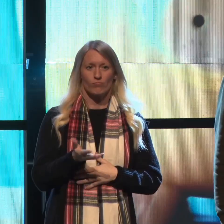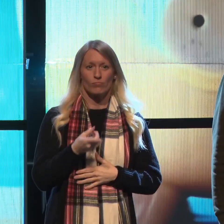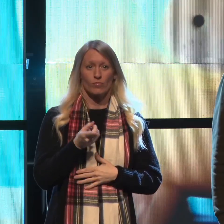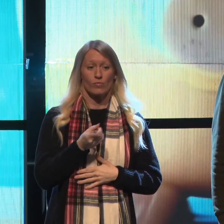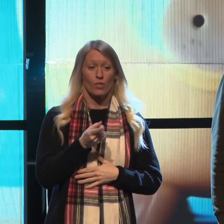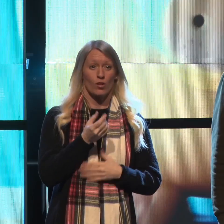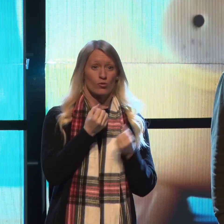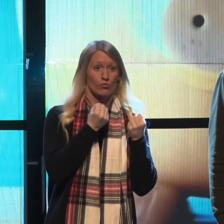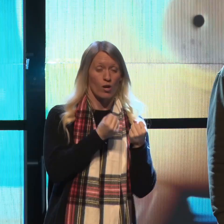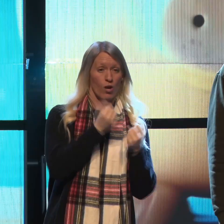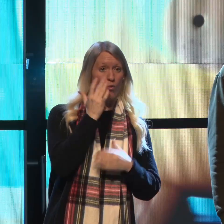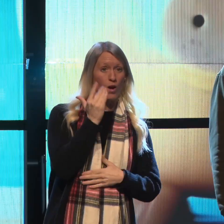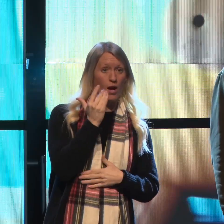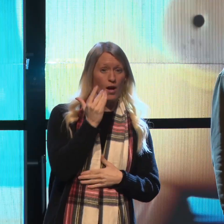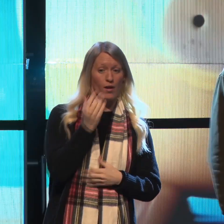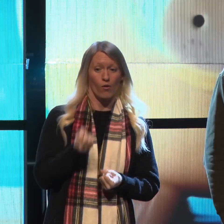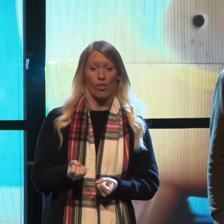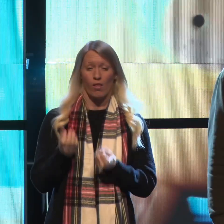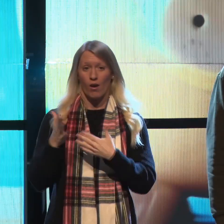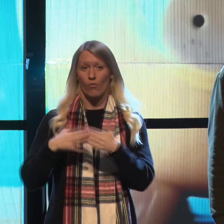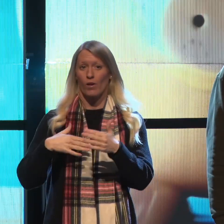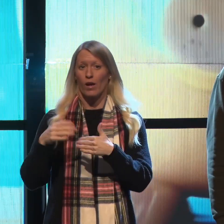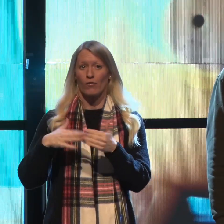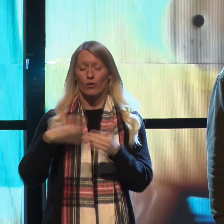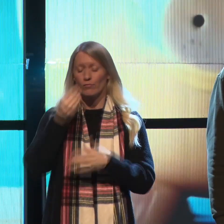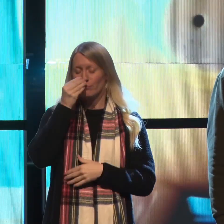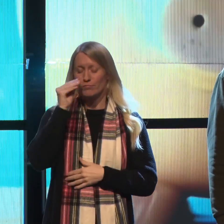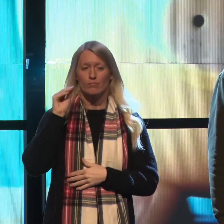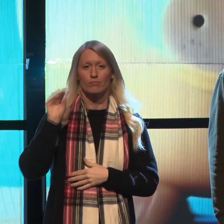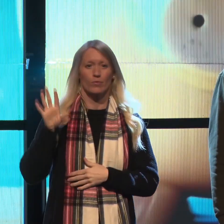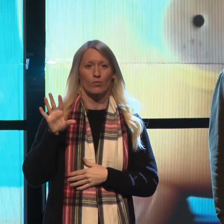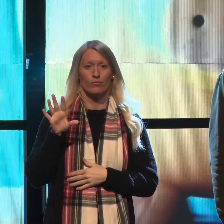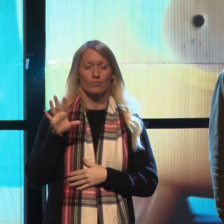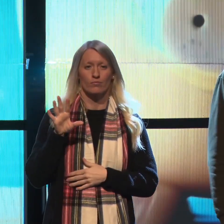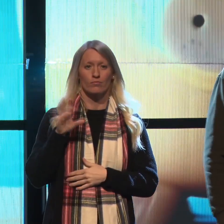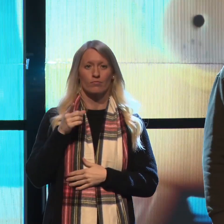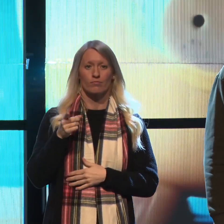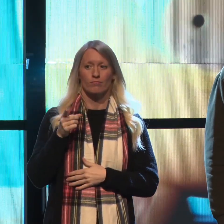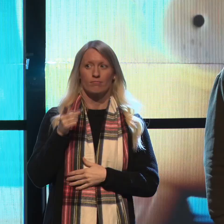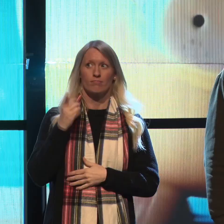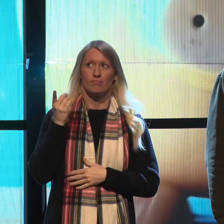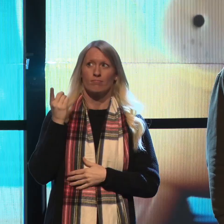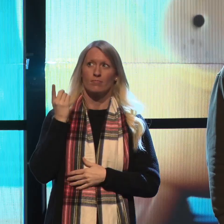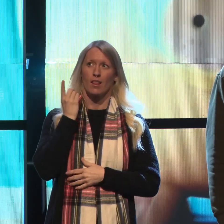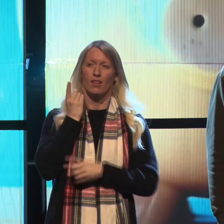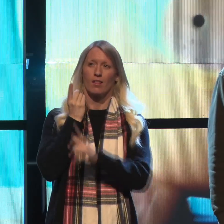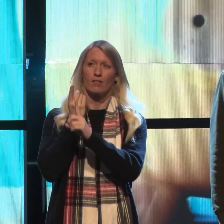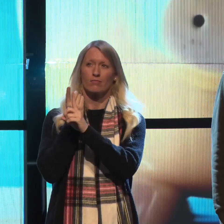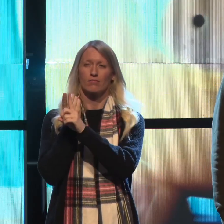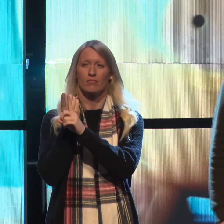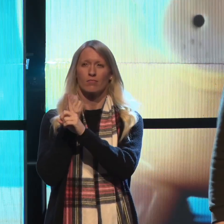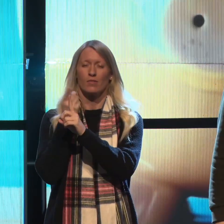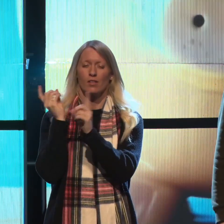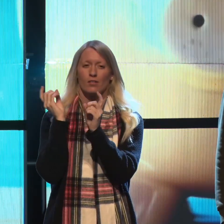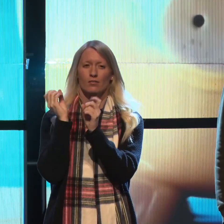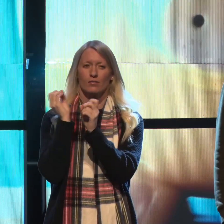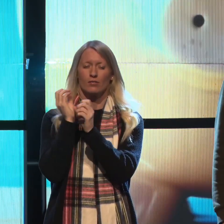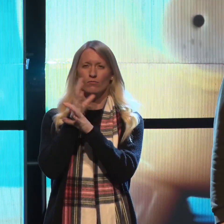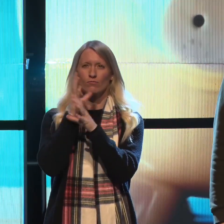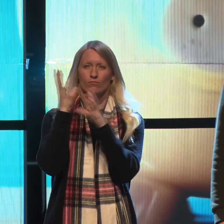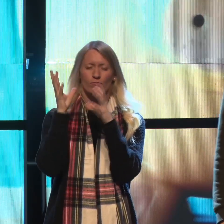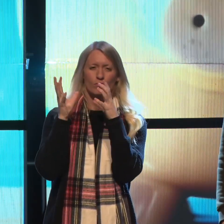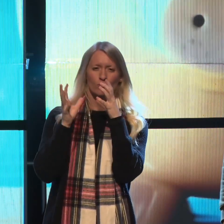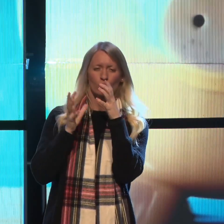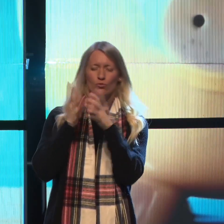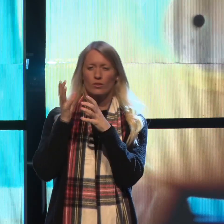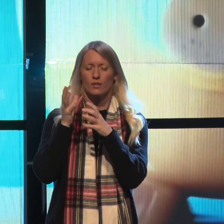whatever. And how many of you know a lot of whatever leads you to a place of confusion, disappointment?